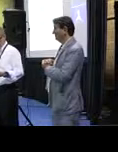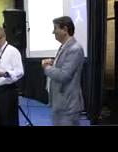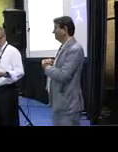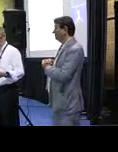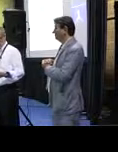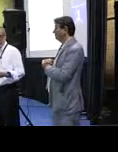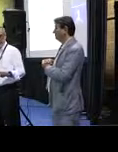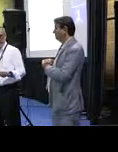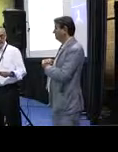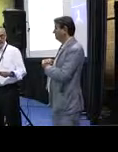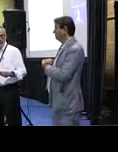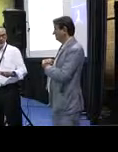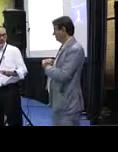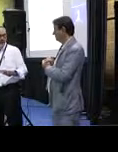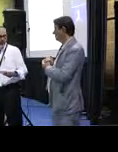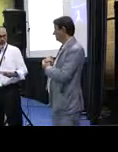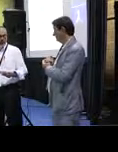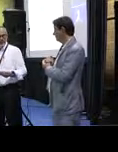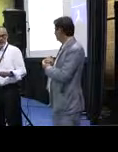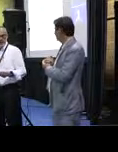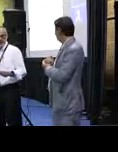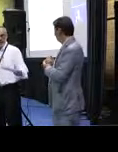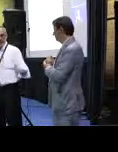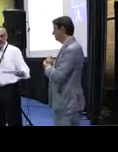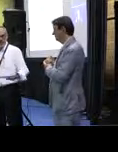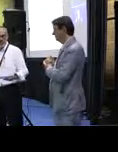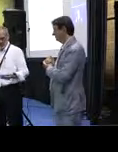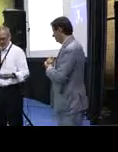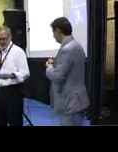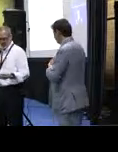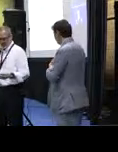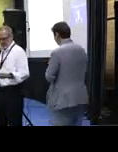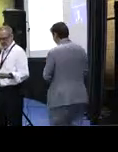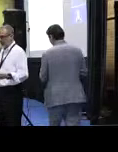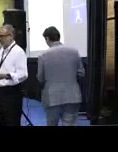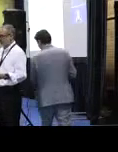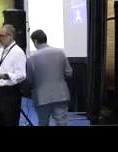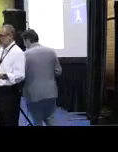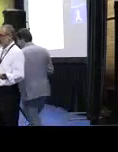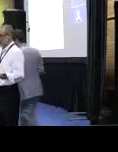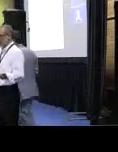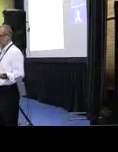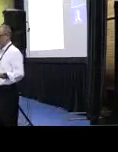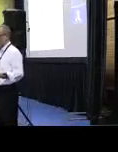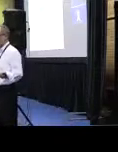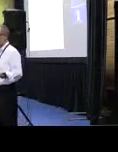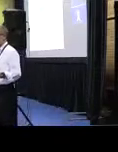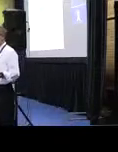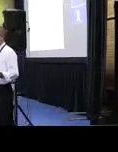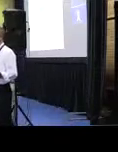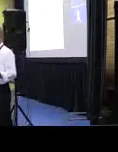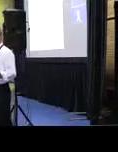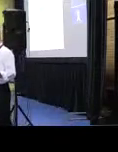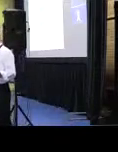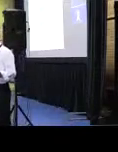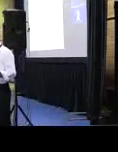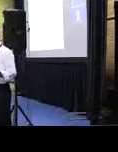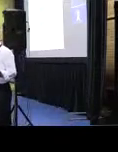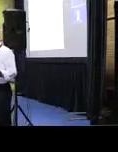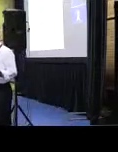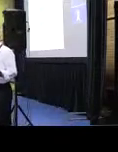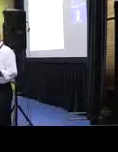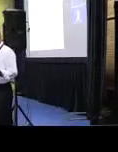we are going to hand in the awards to the people who were able to be here.